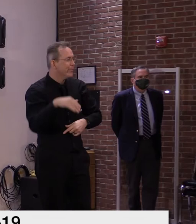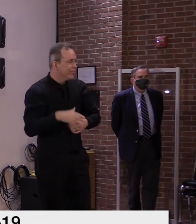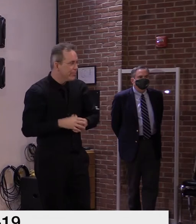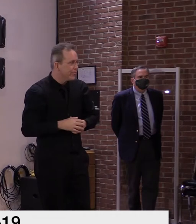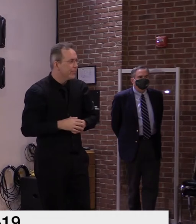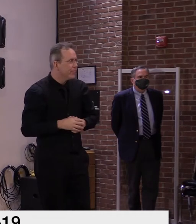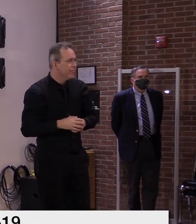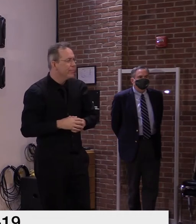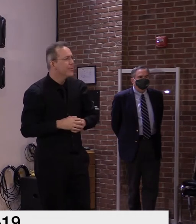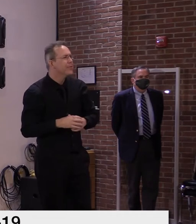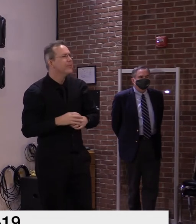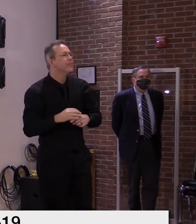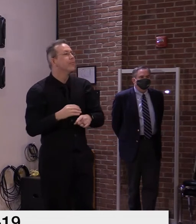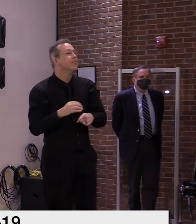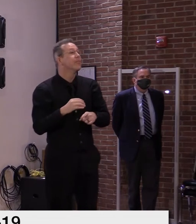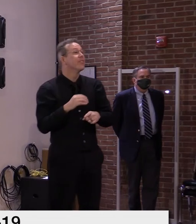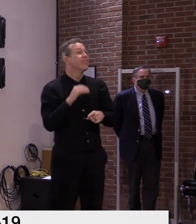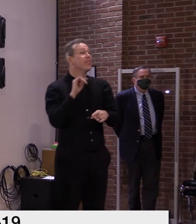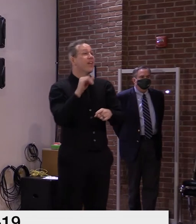events.